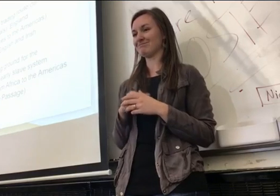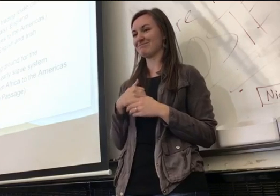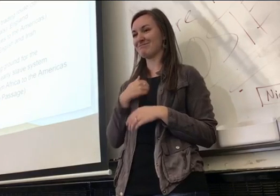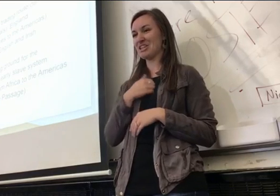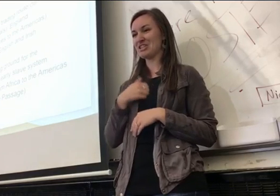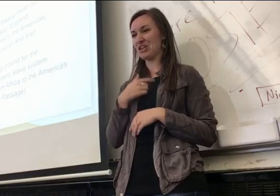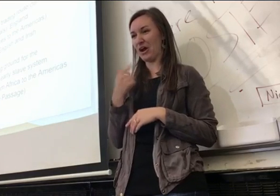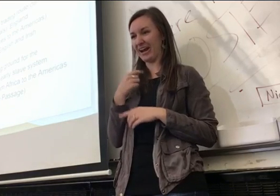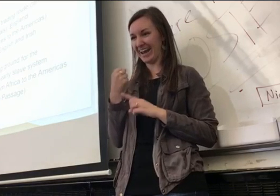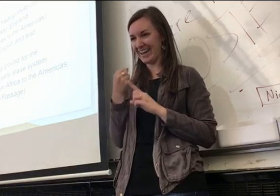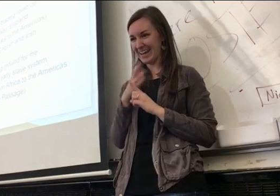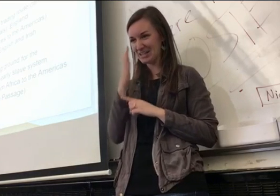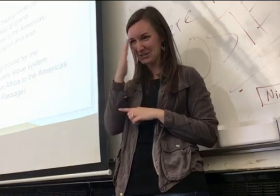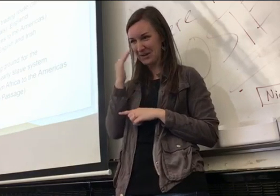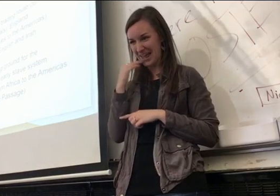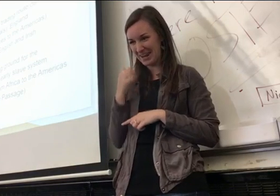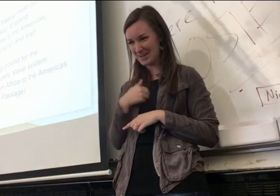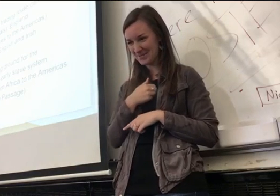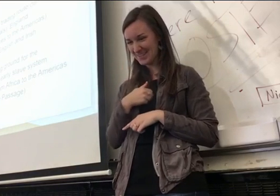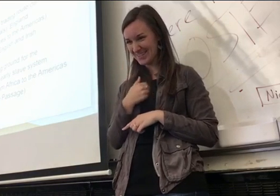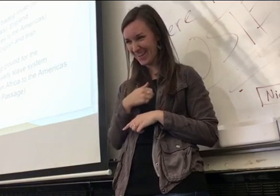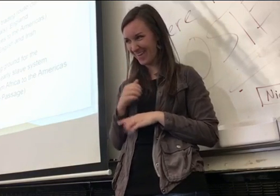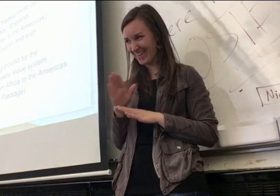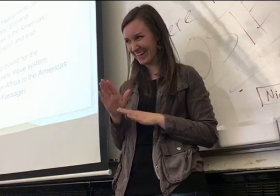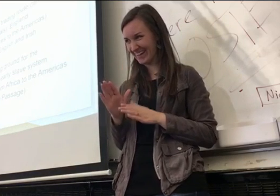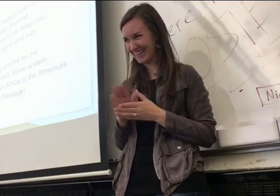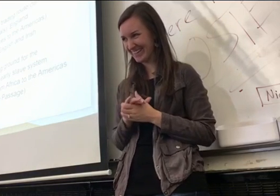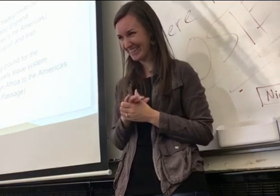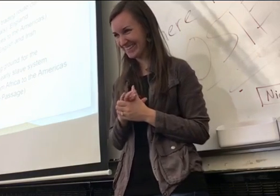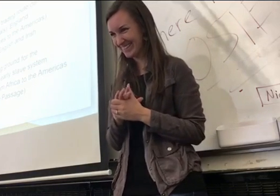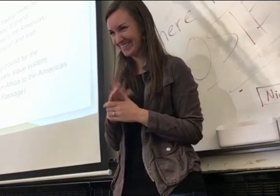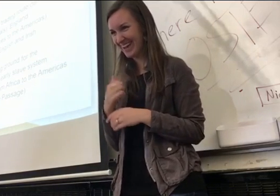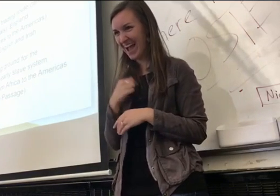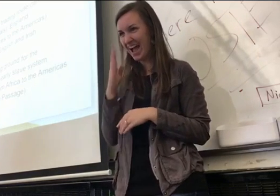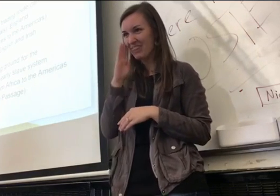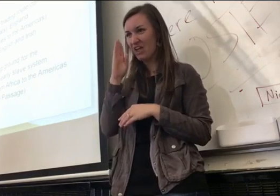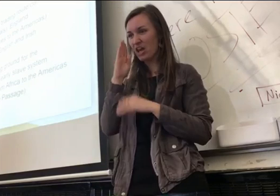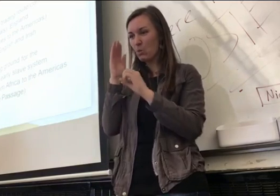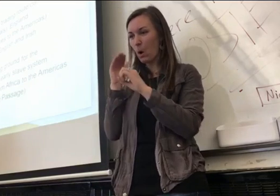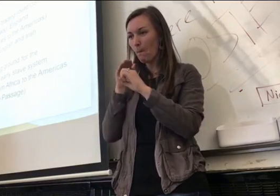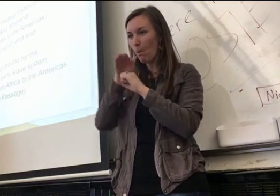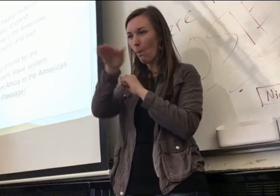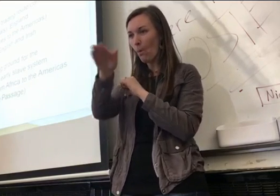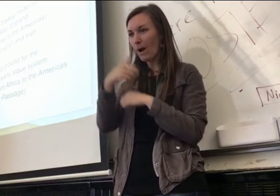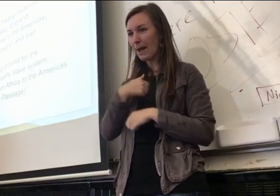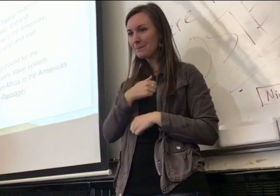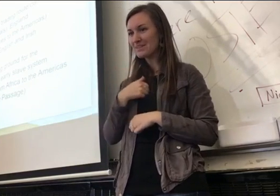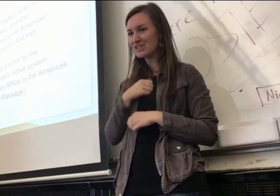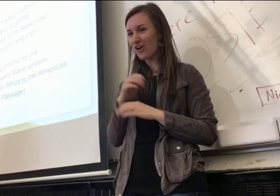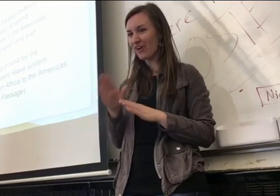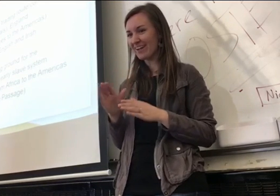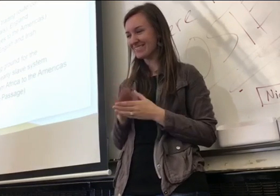Oh, I'm so sorry. I thought it was going to go across. I'm sorry.